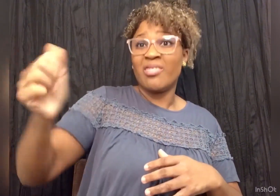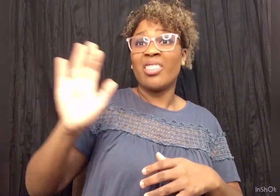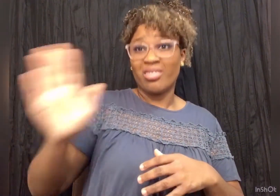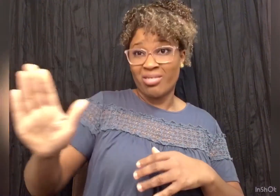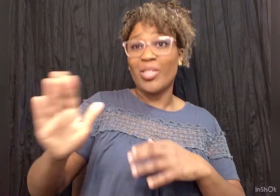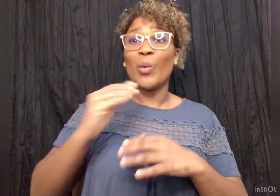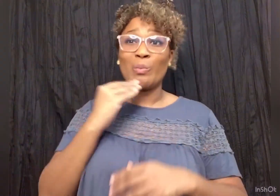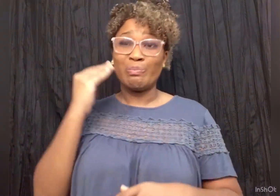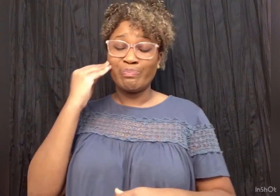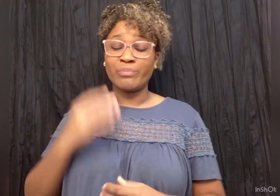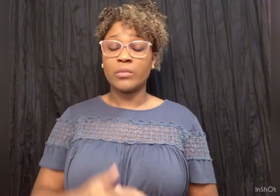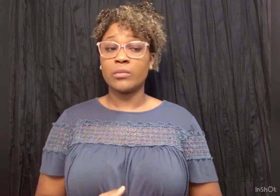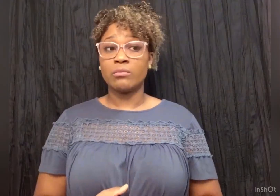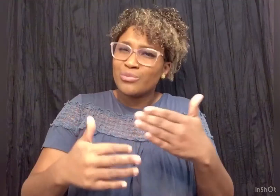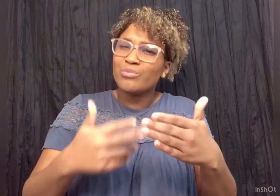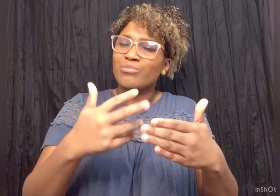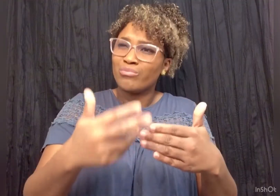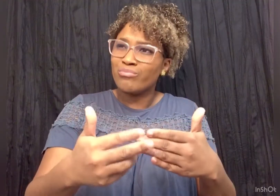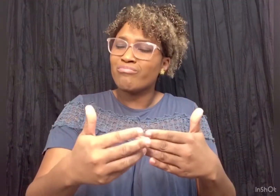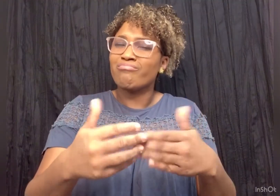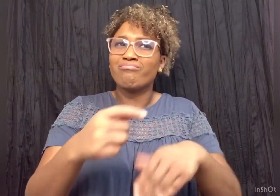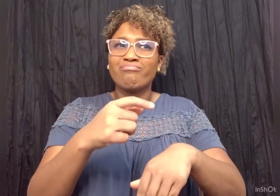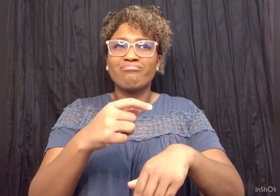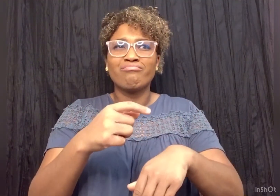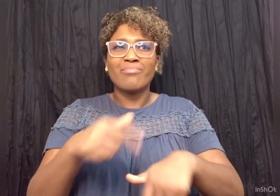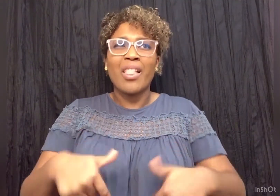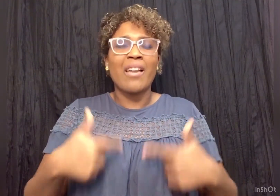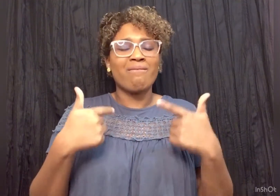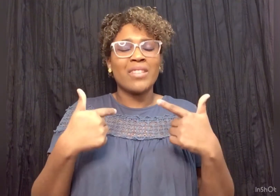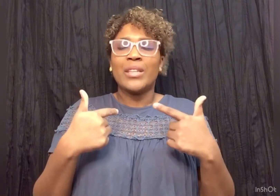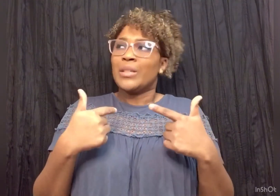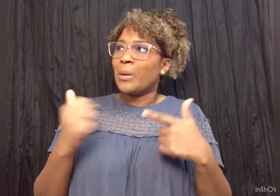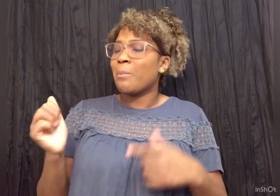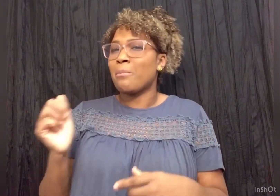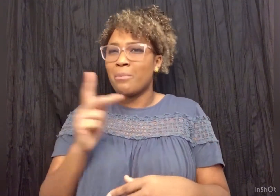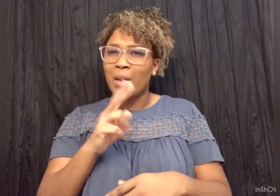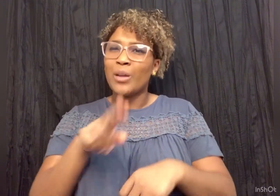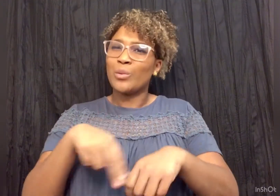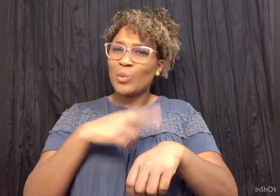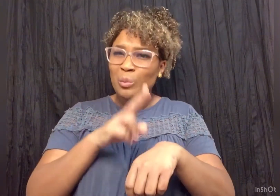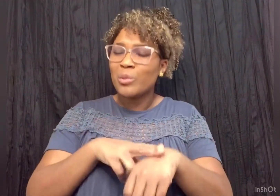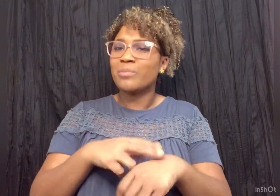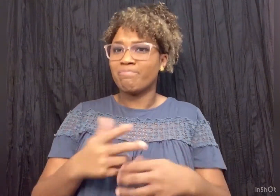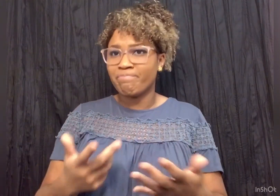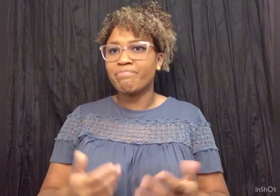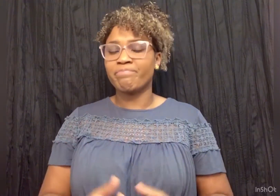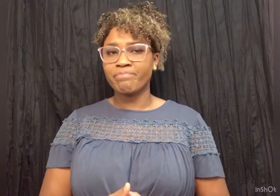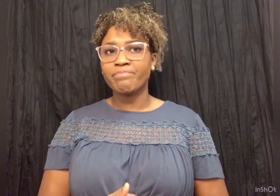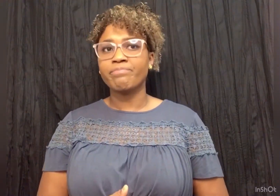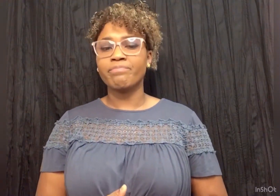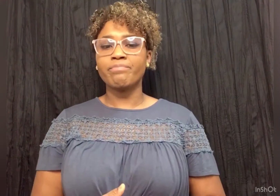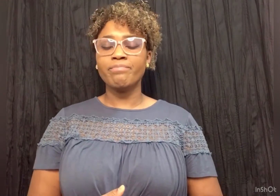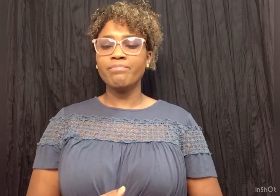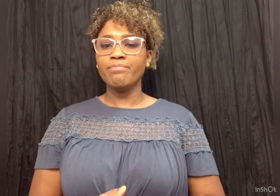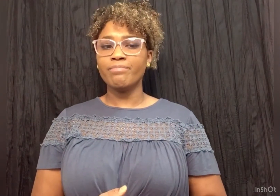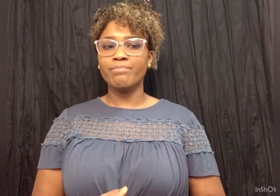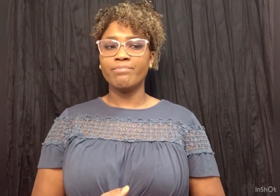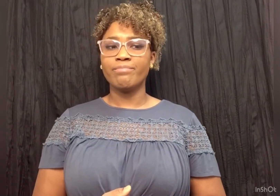Little by little, life returned to normal. The barbed wire